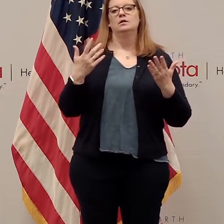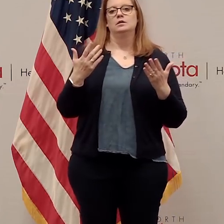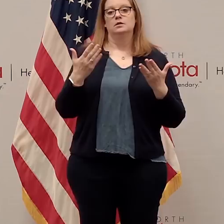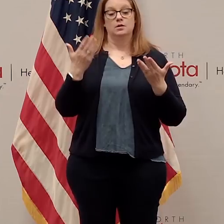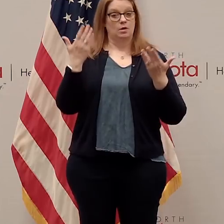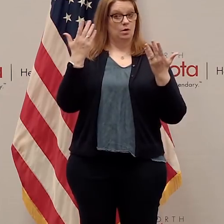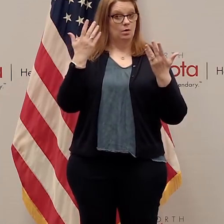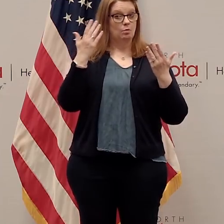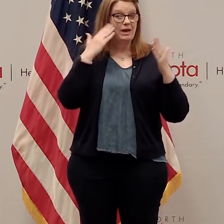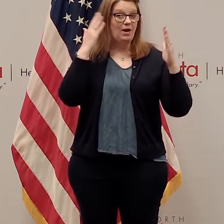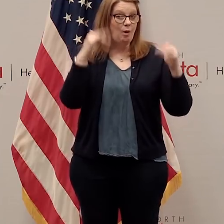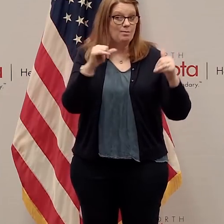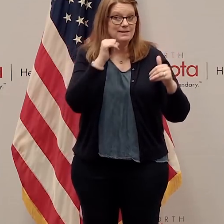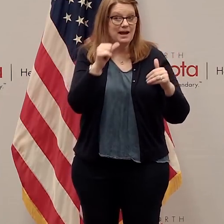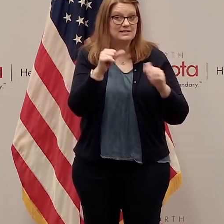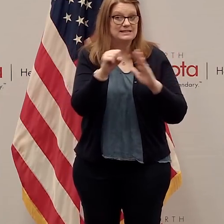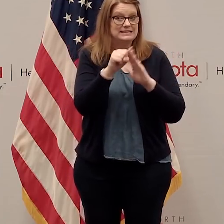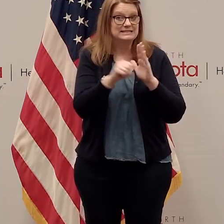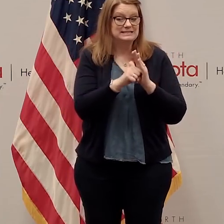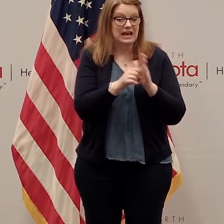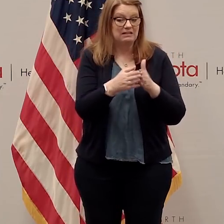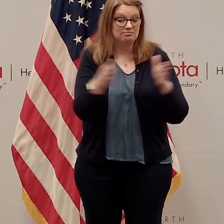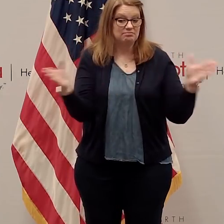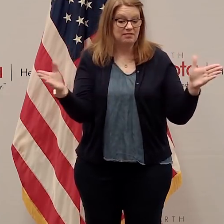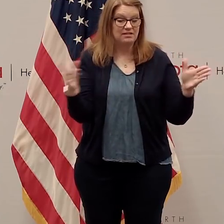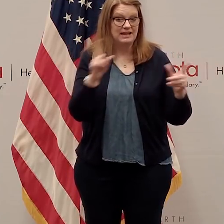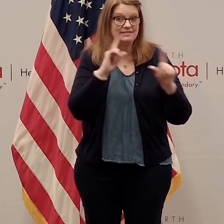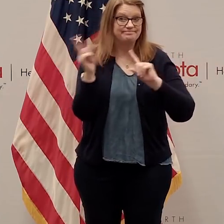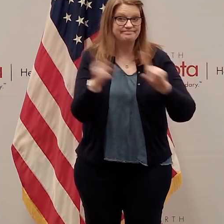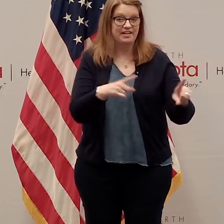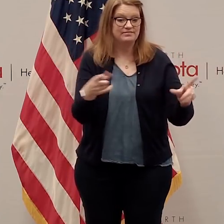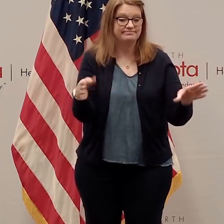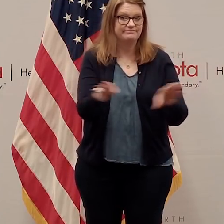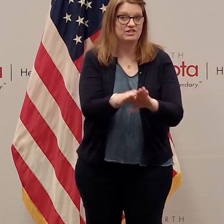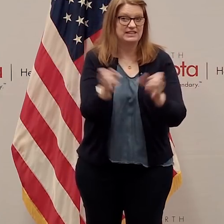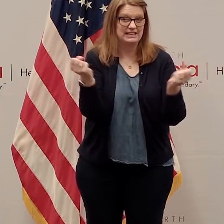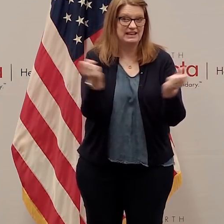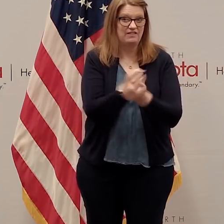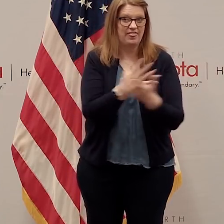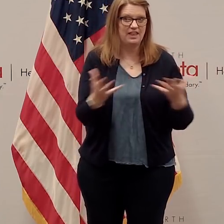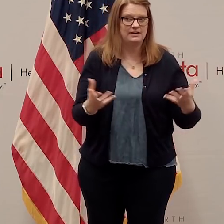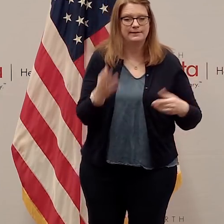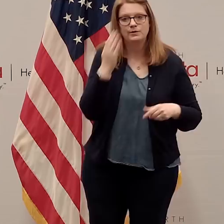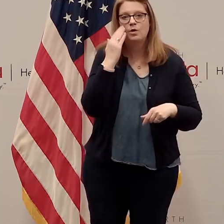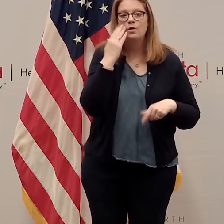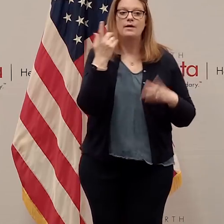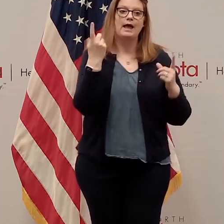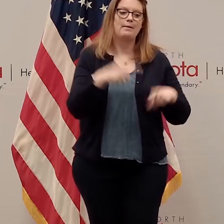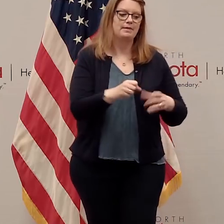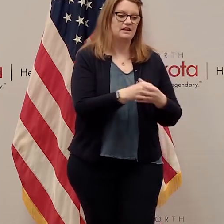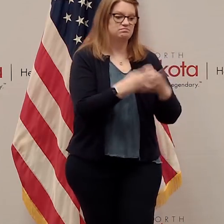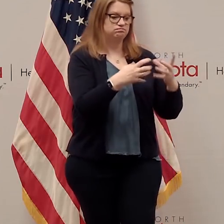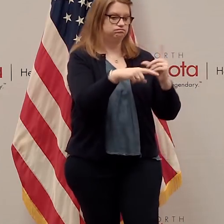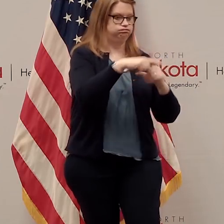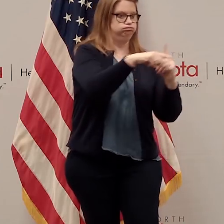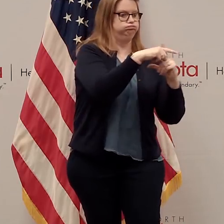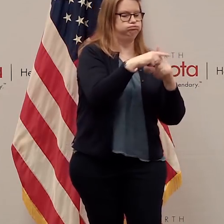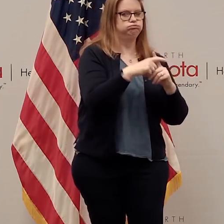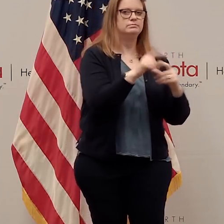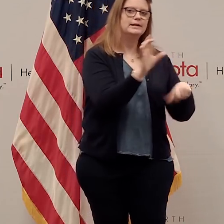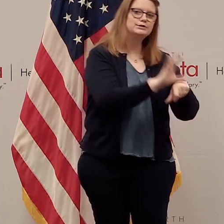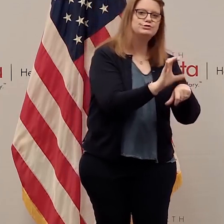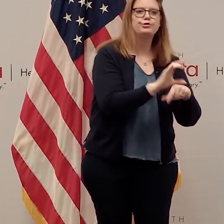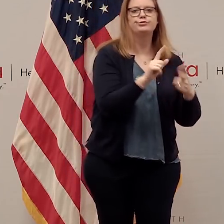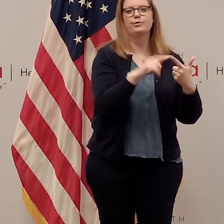any statewide orders, but if we do have outbreaks that occur, whether it's a church, whether it's in a restaurant, whether it